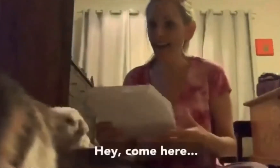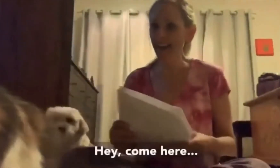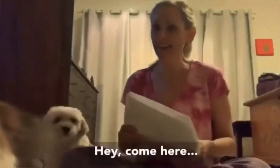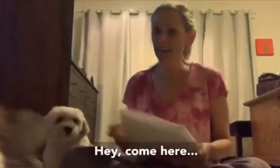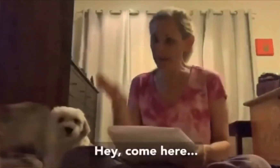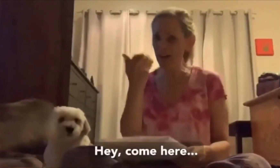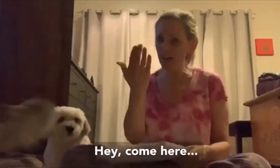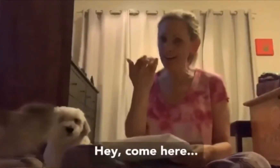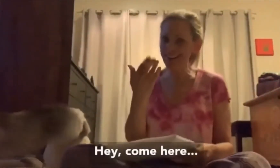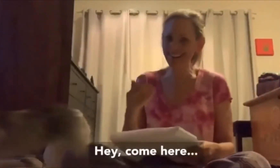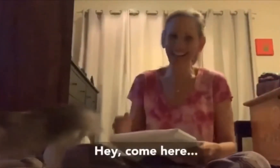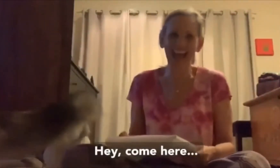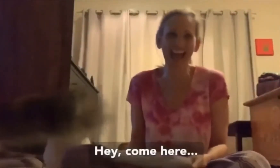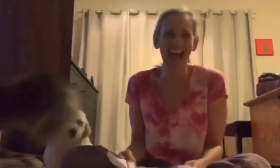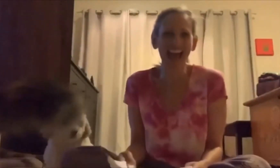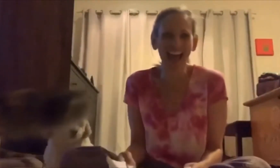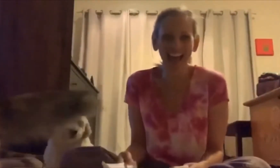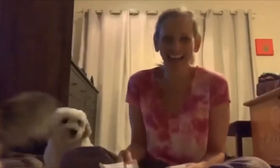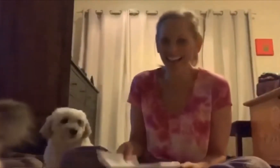Hey, come here.